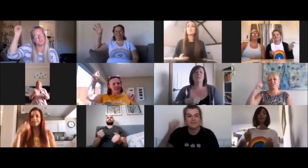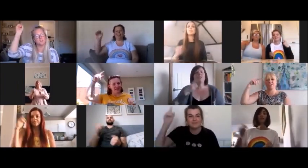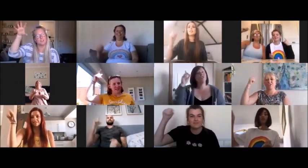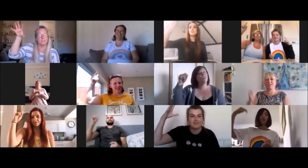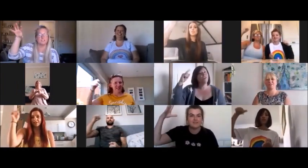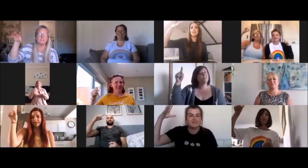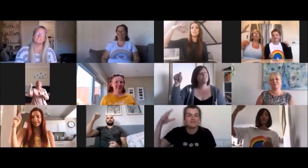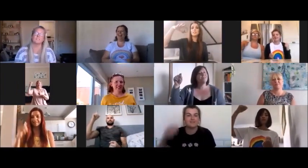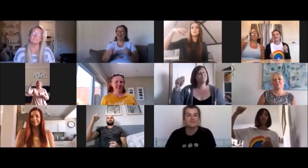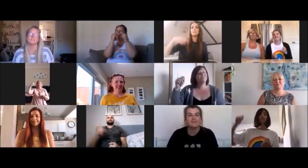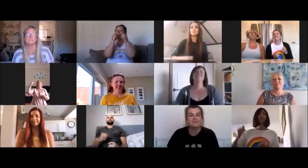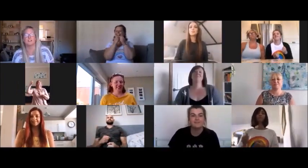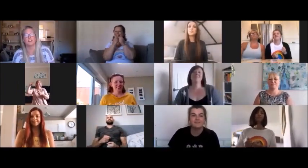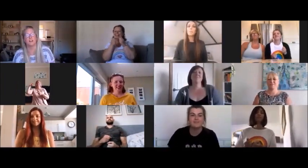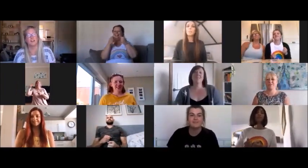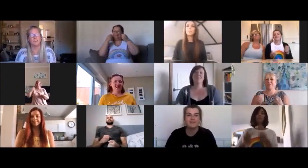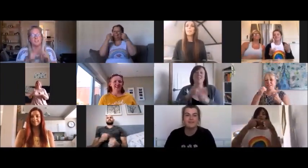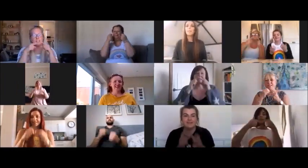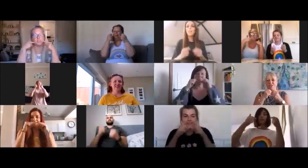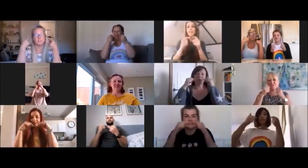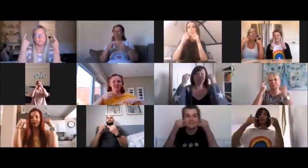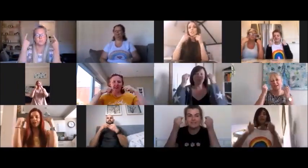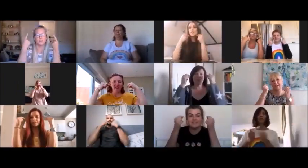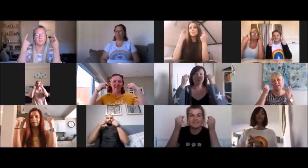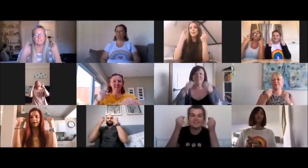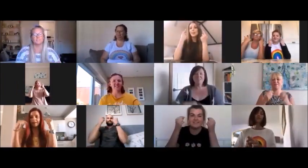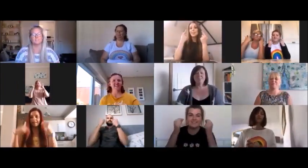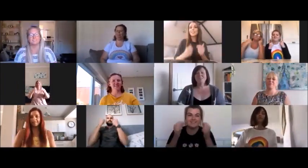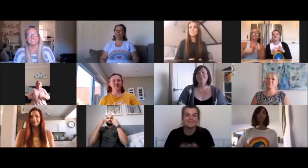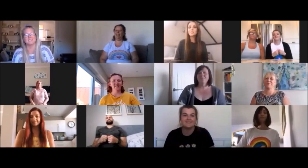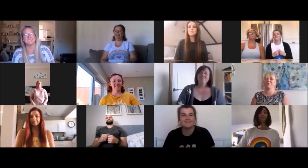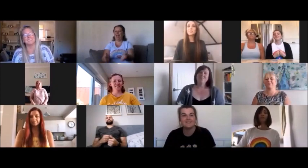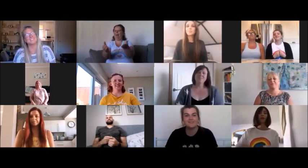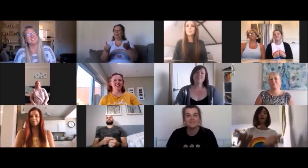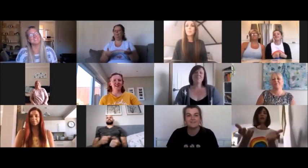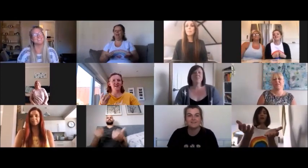Bring me sunshine in your smile.